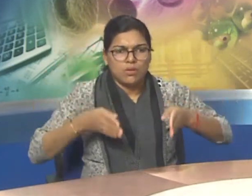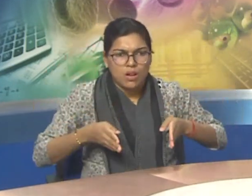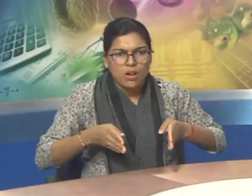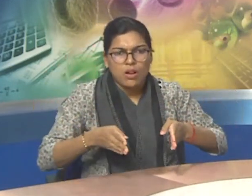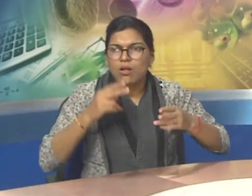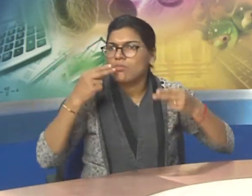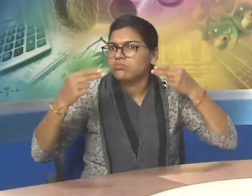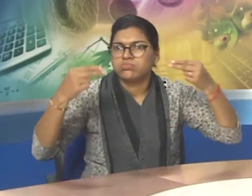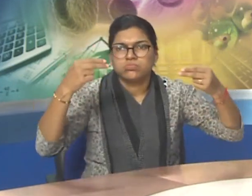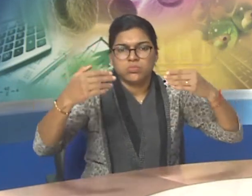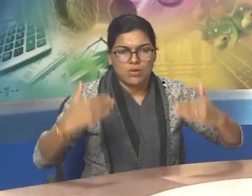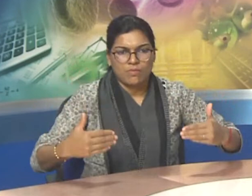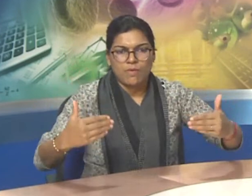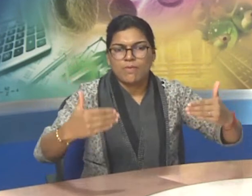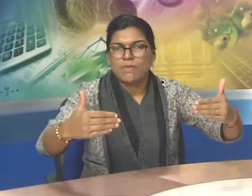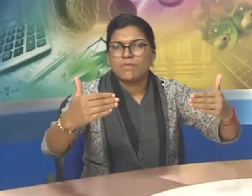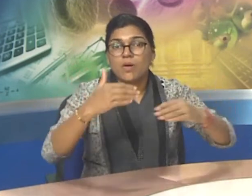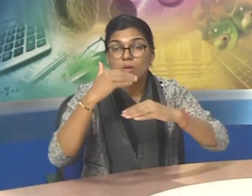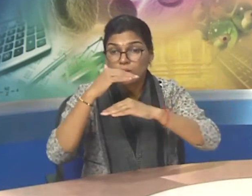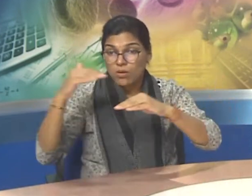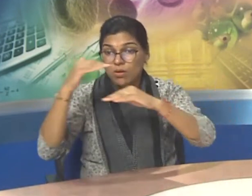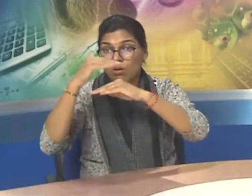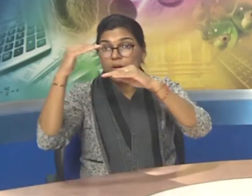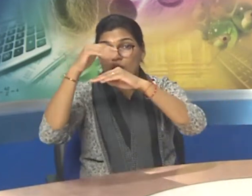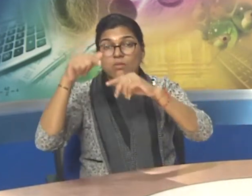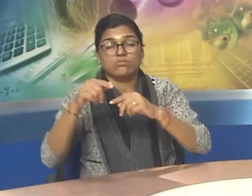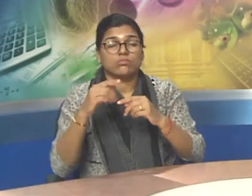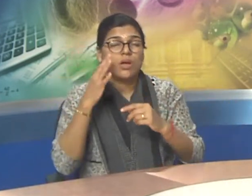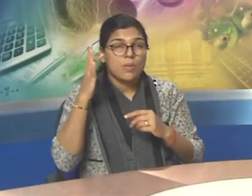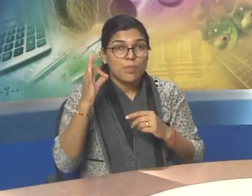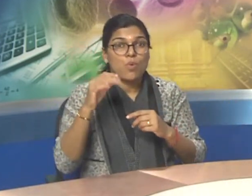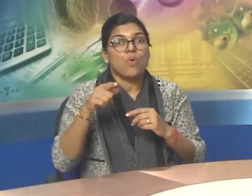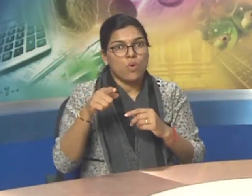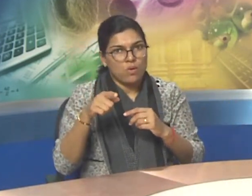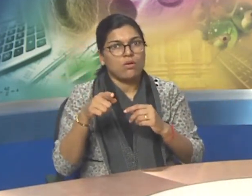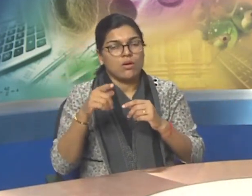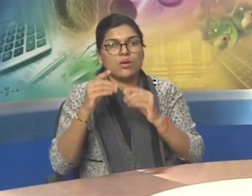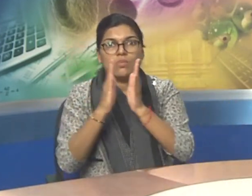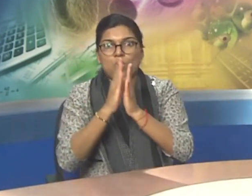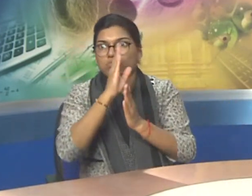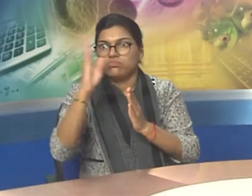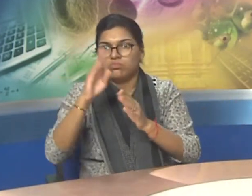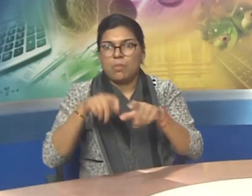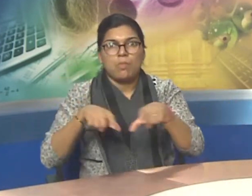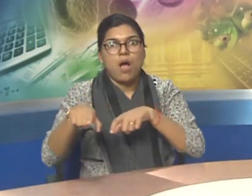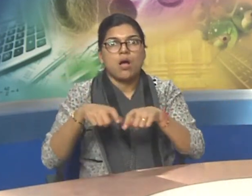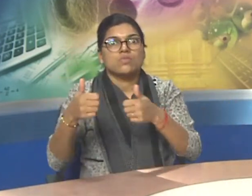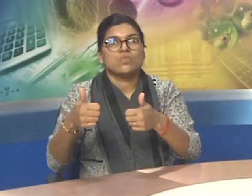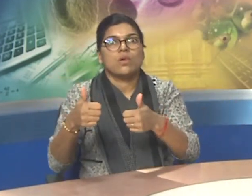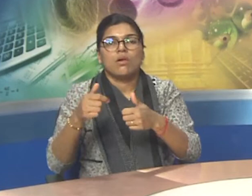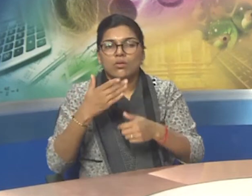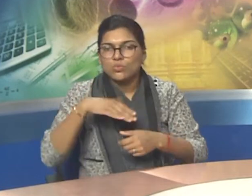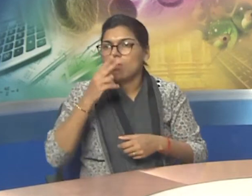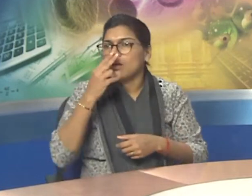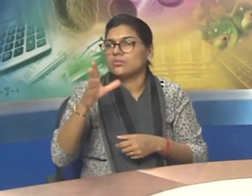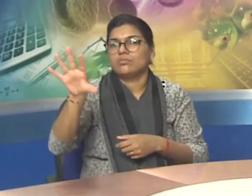kept on their specific locations in their own shelf. So that is why it is